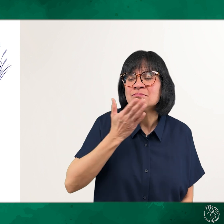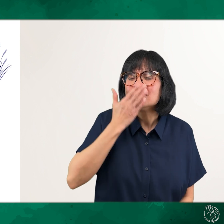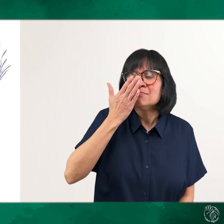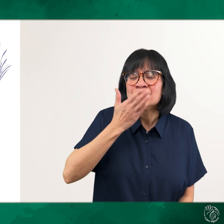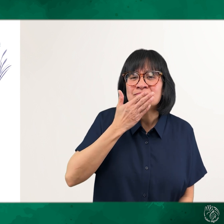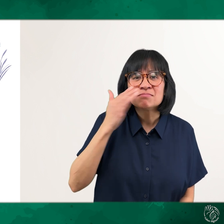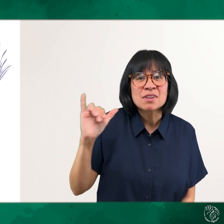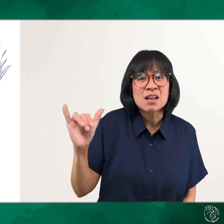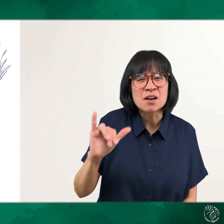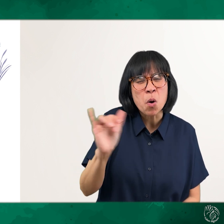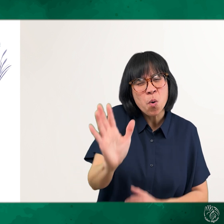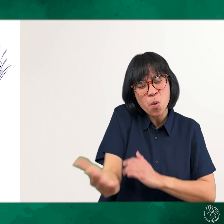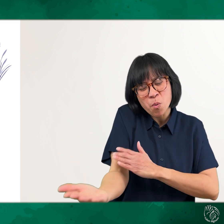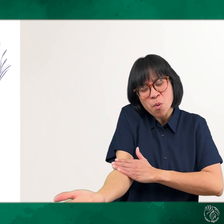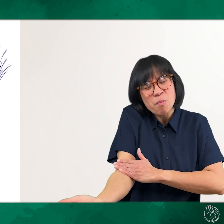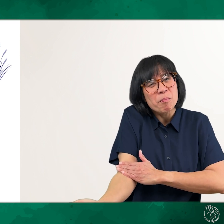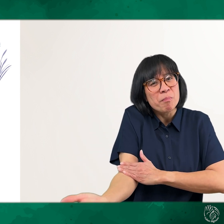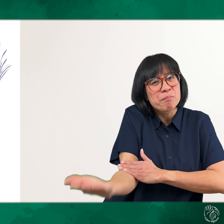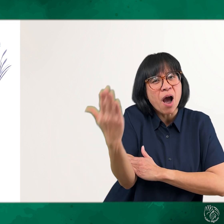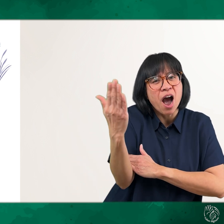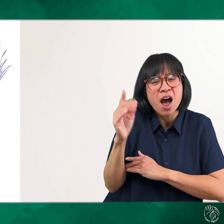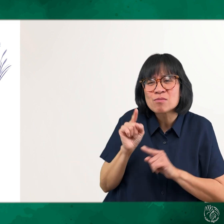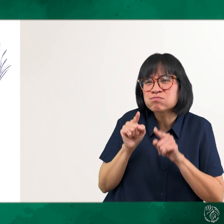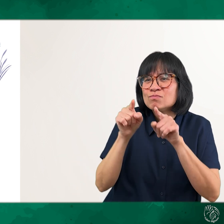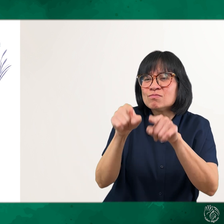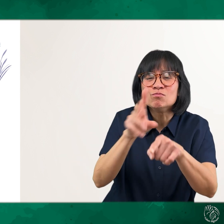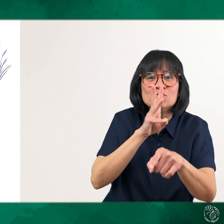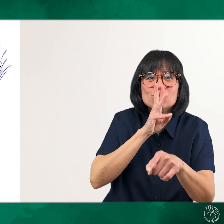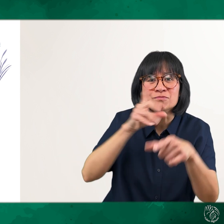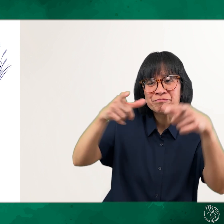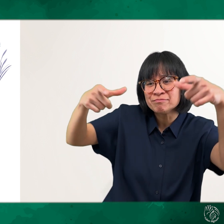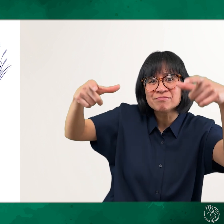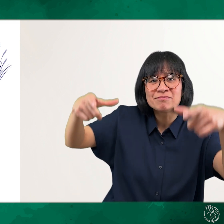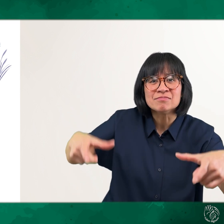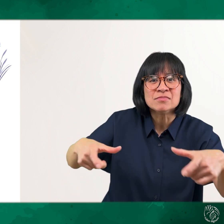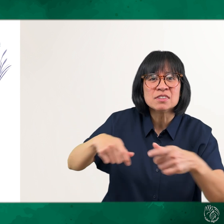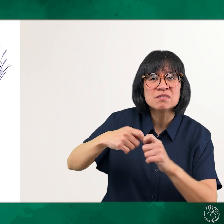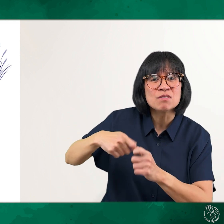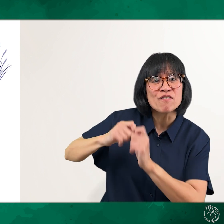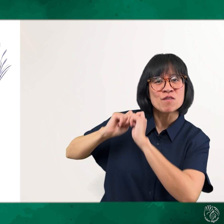Summer smells like the earliest hours of morning, our